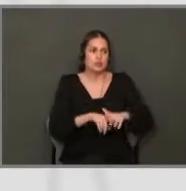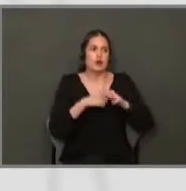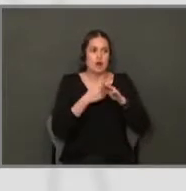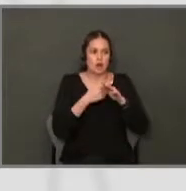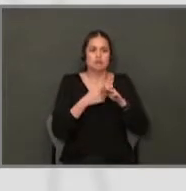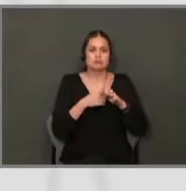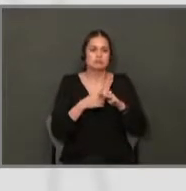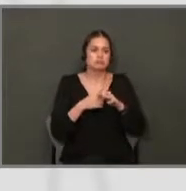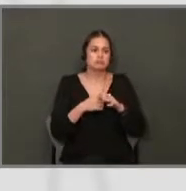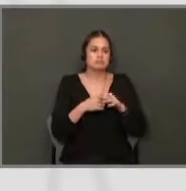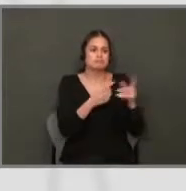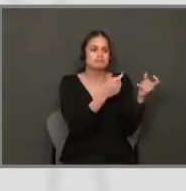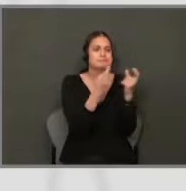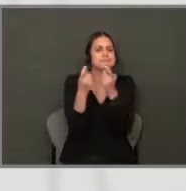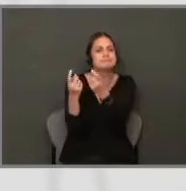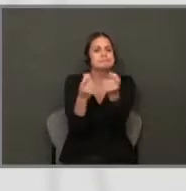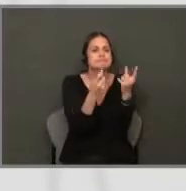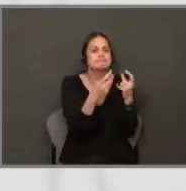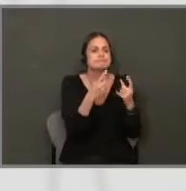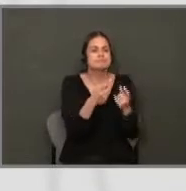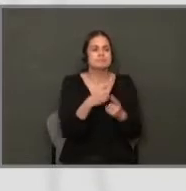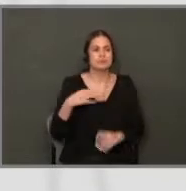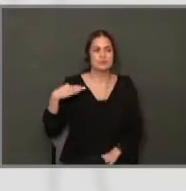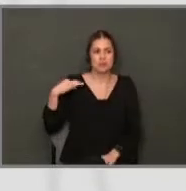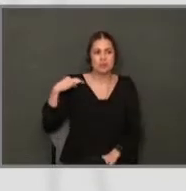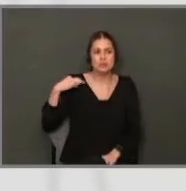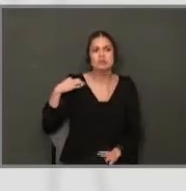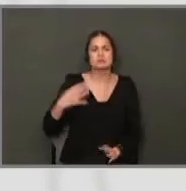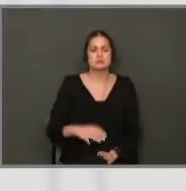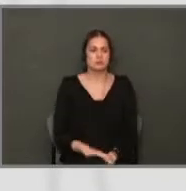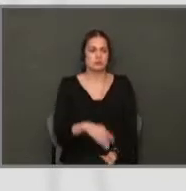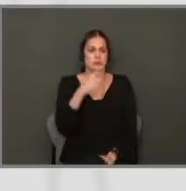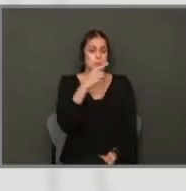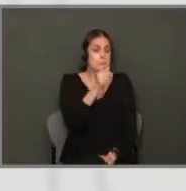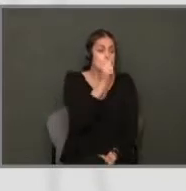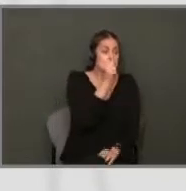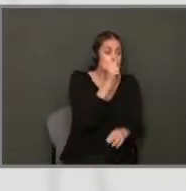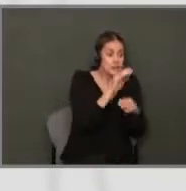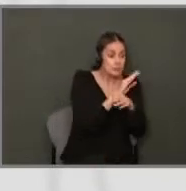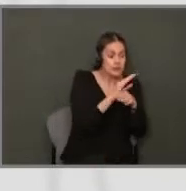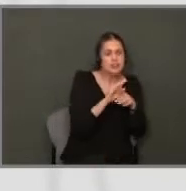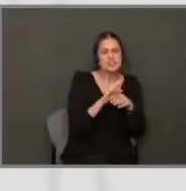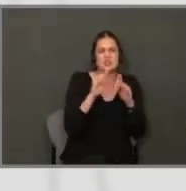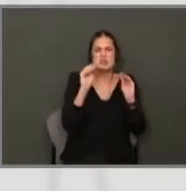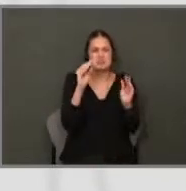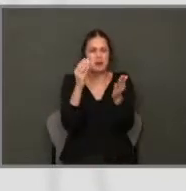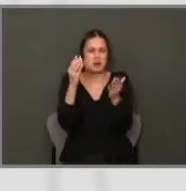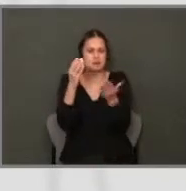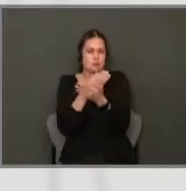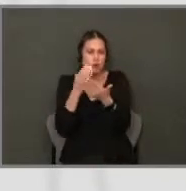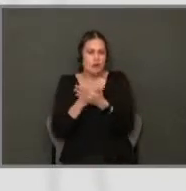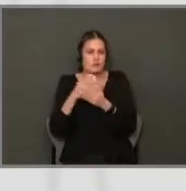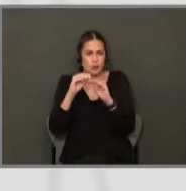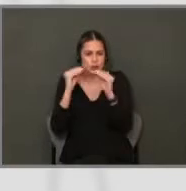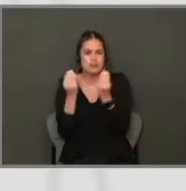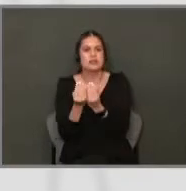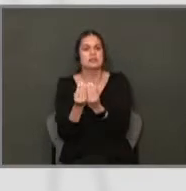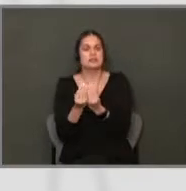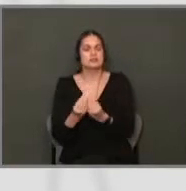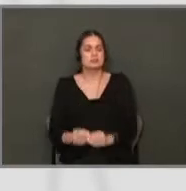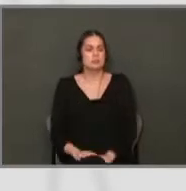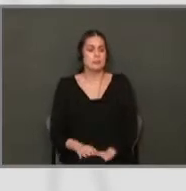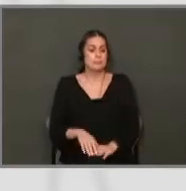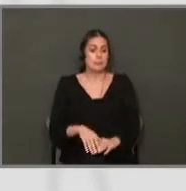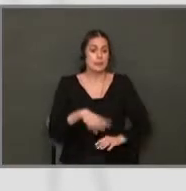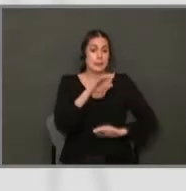and leverage additional investment from either the private sector or nonprofits on building or rehabbing